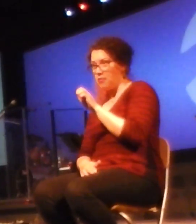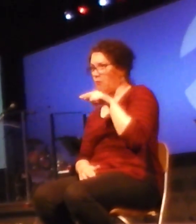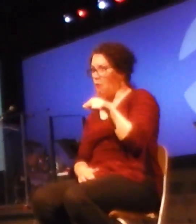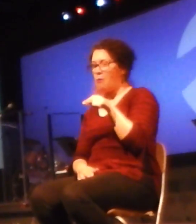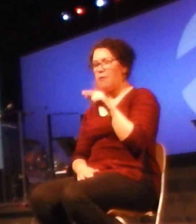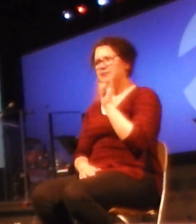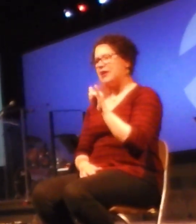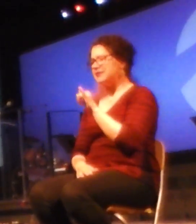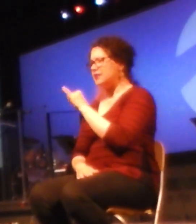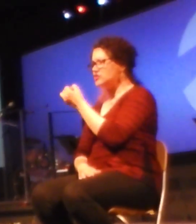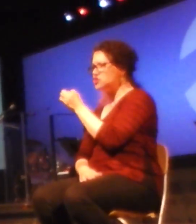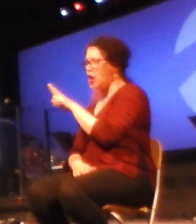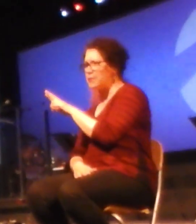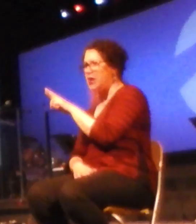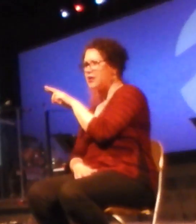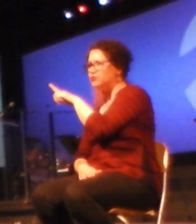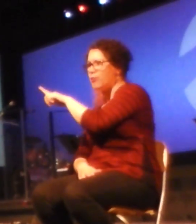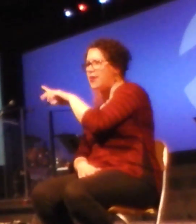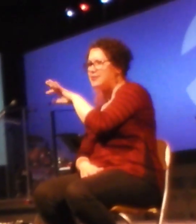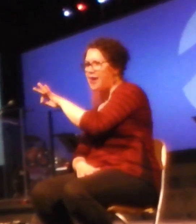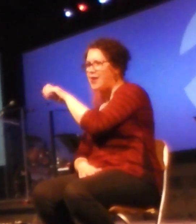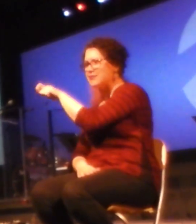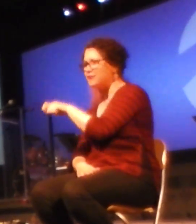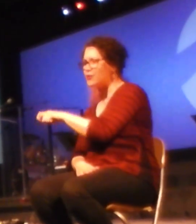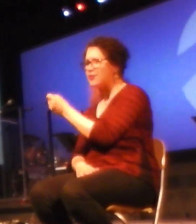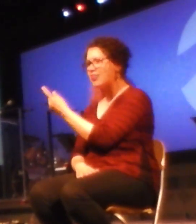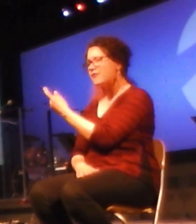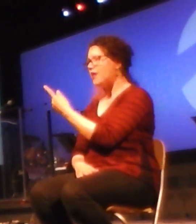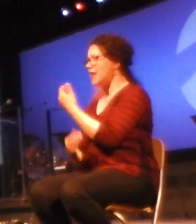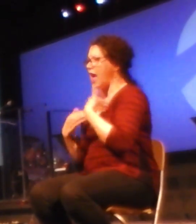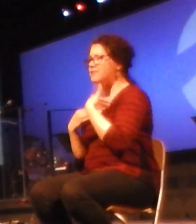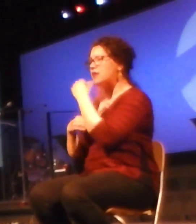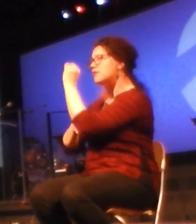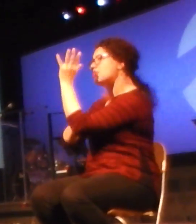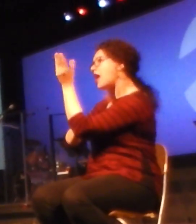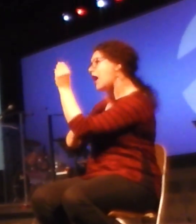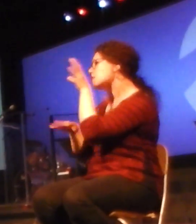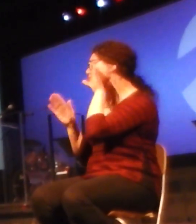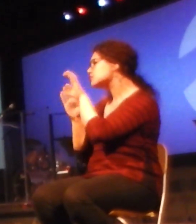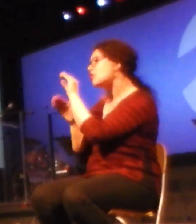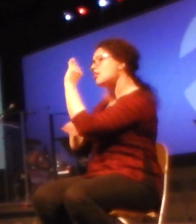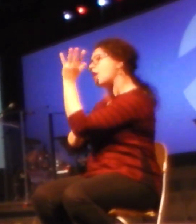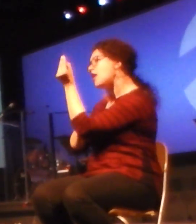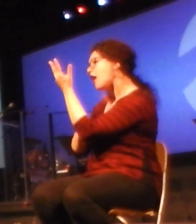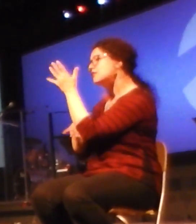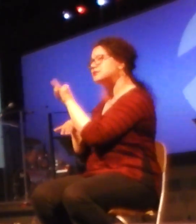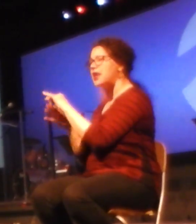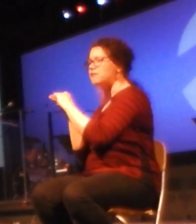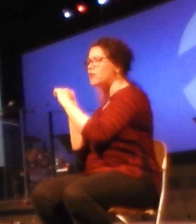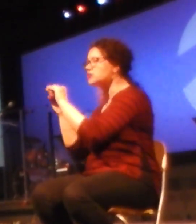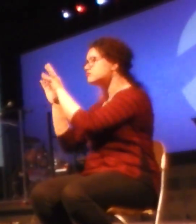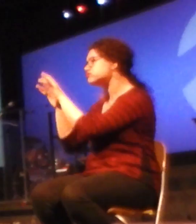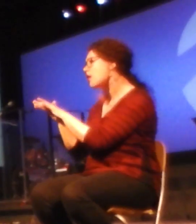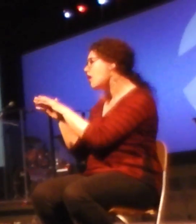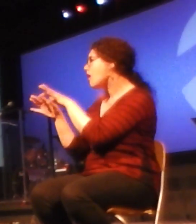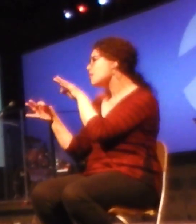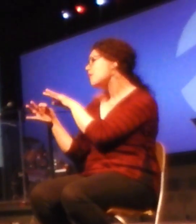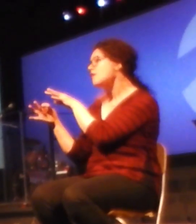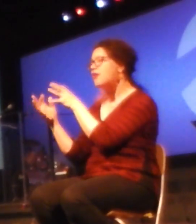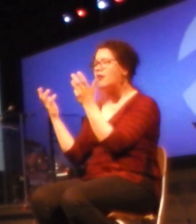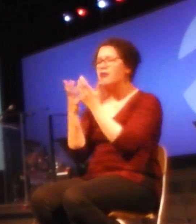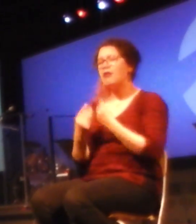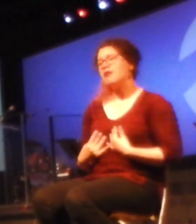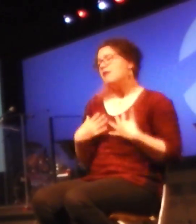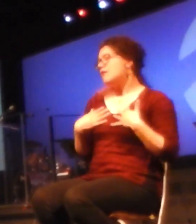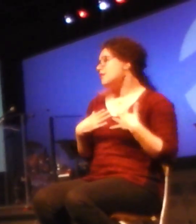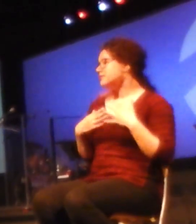a lighthouse and a sunset or something that makes us happy, okay? So this is the verse, Jeremiah 29:11, that you may be